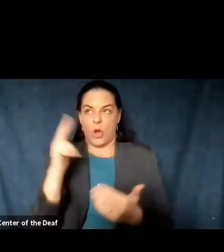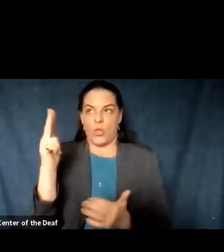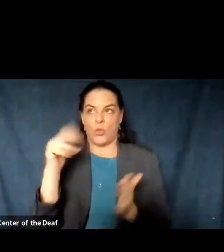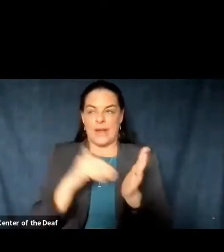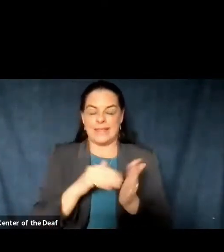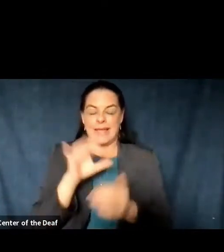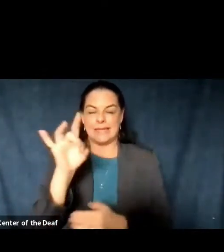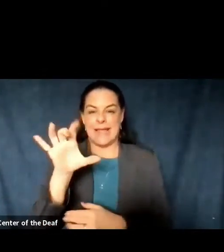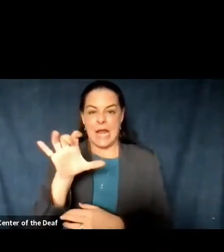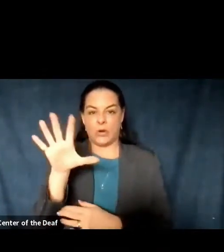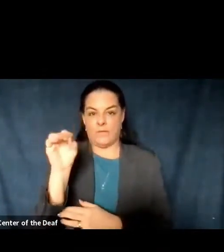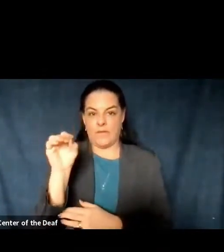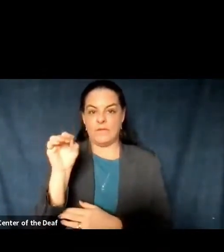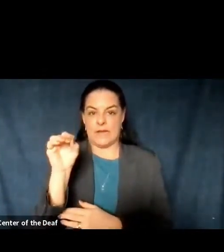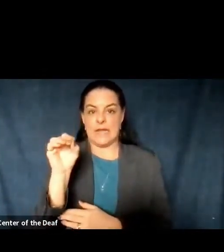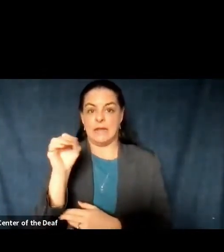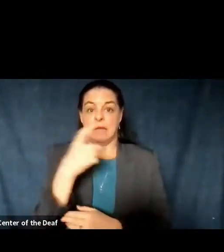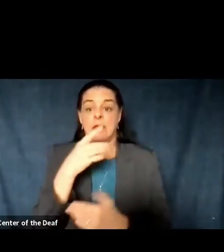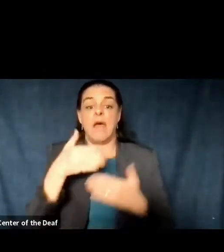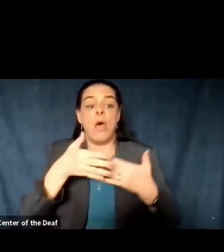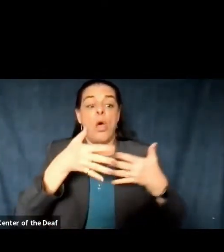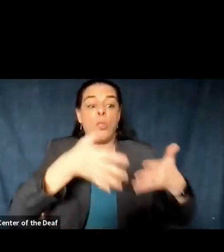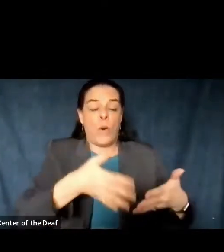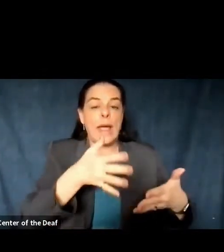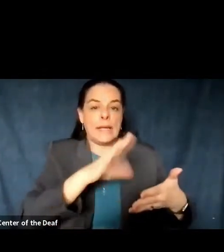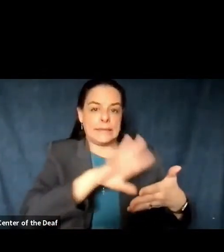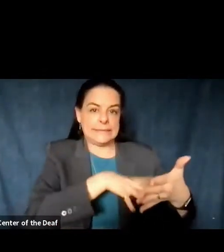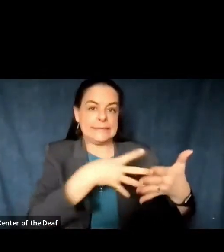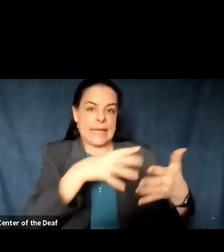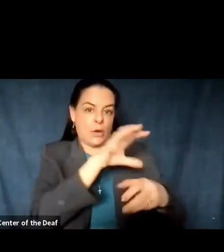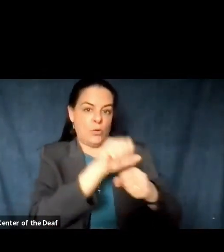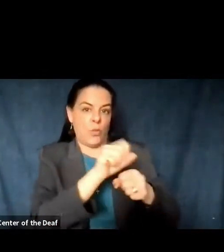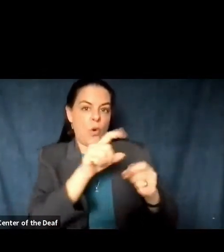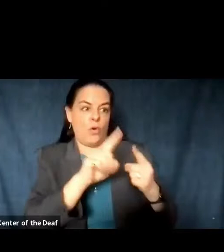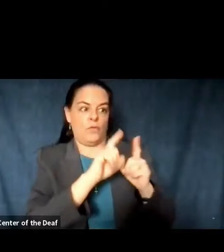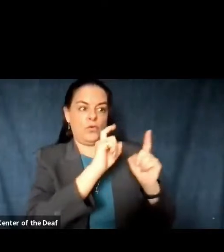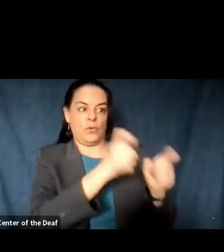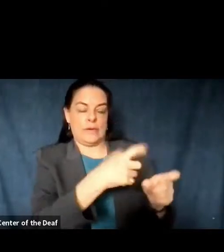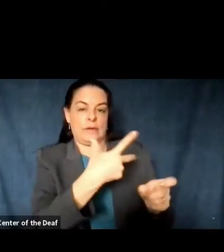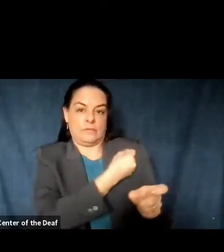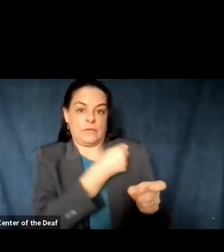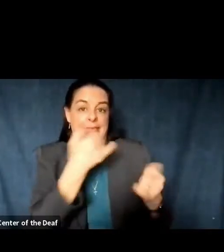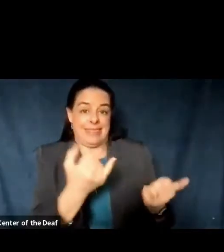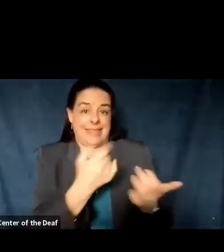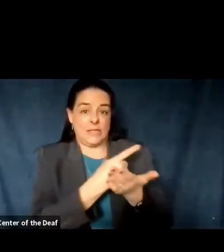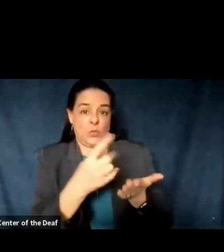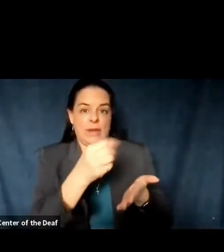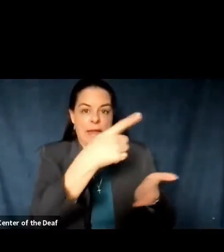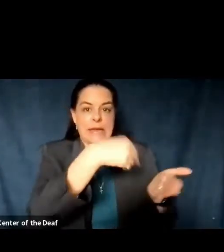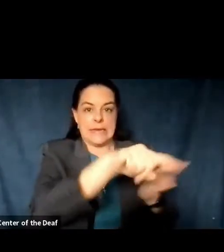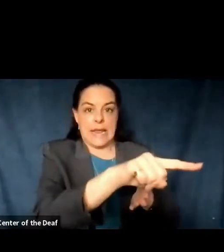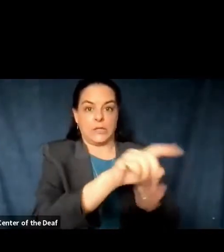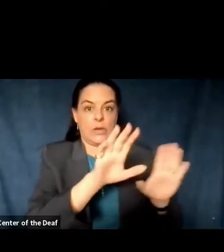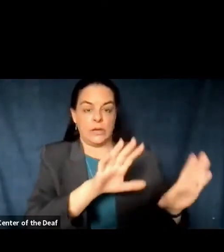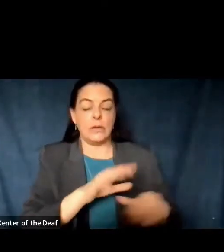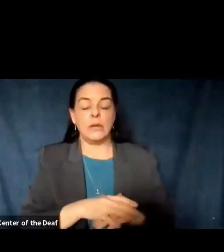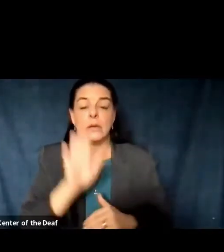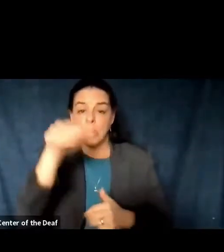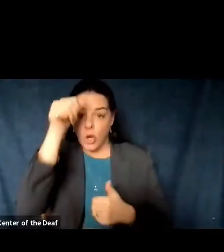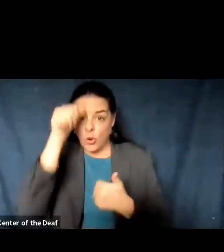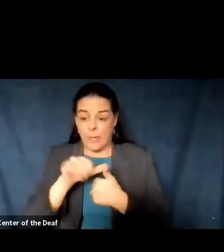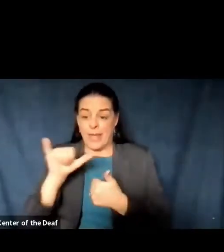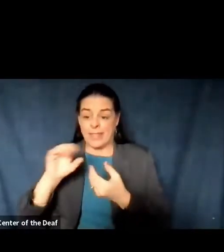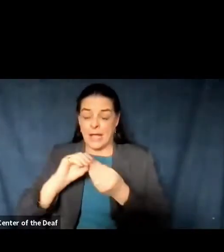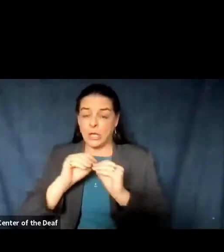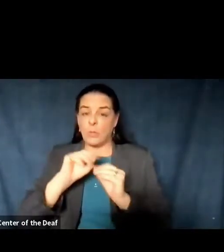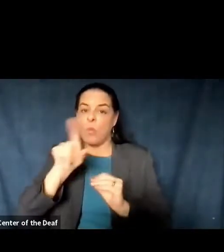3,850 doses, with the rest scheduled to be administered this week and next. As a reminder, those numbers only